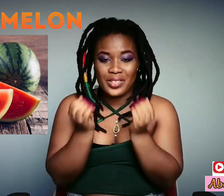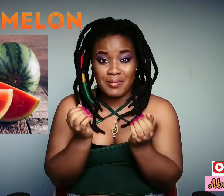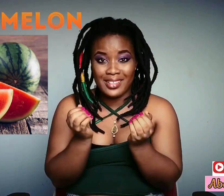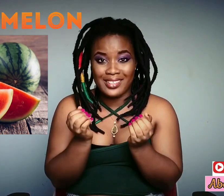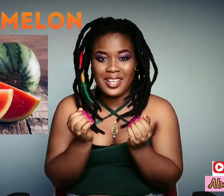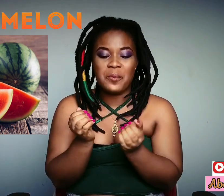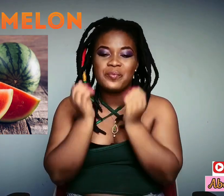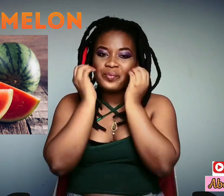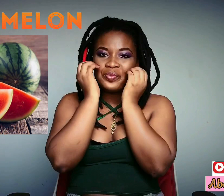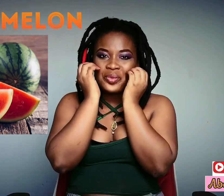watermelon yeah